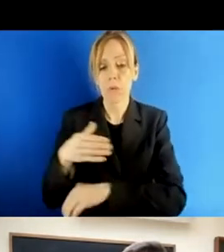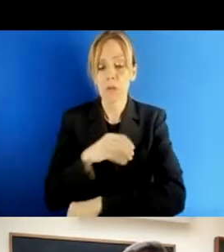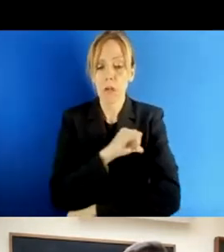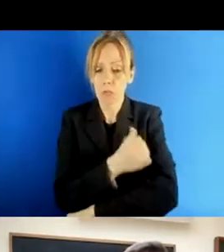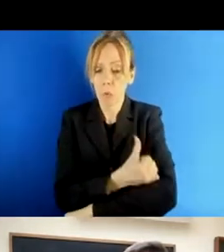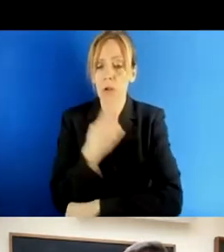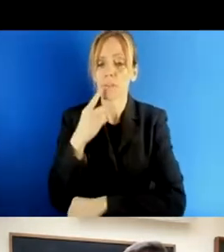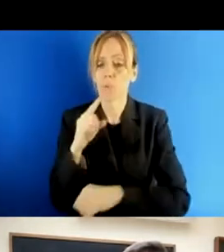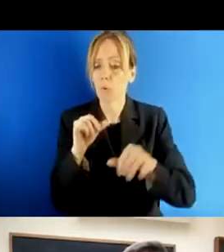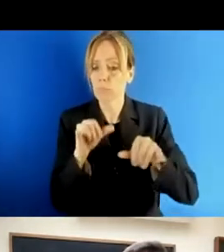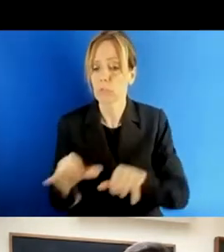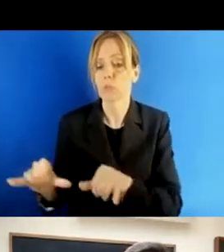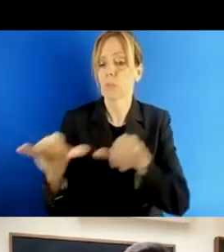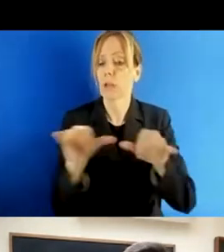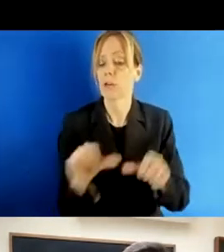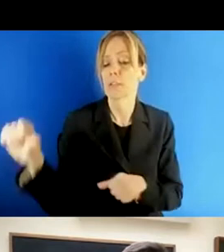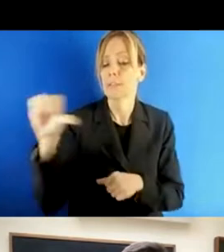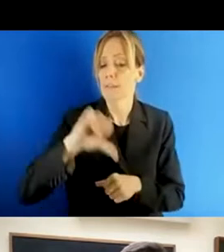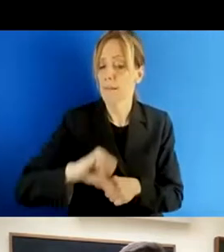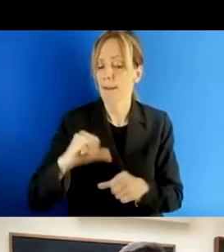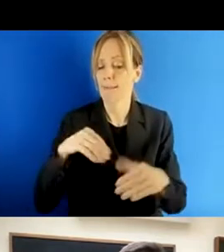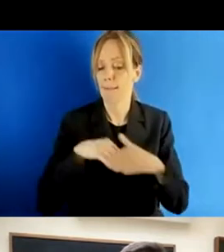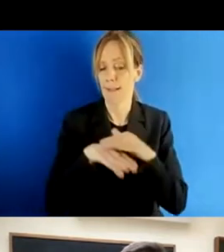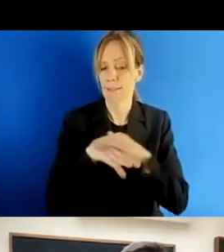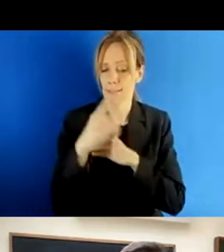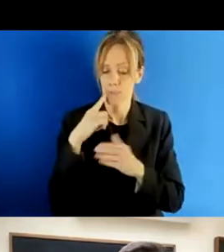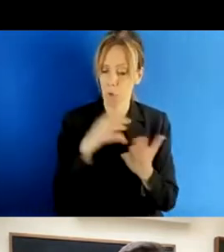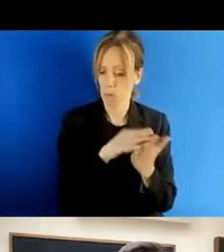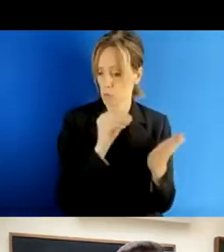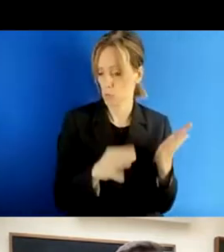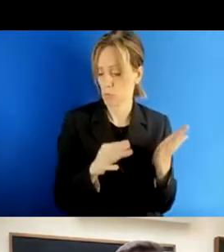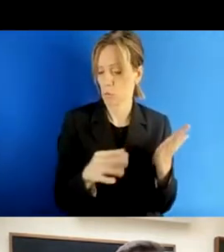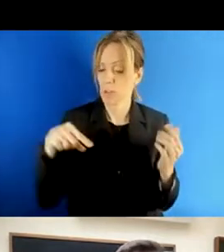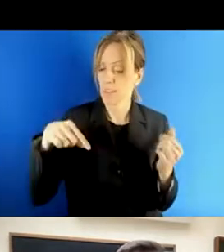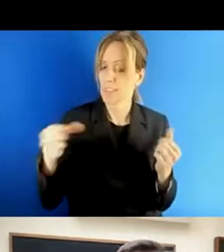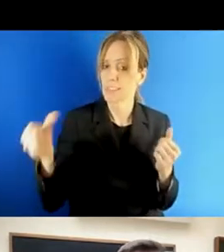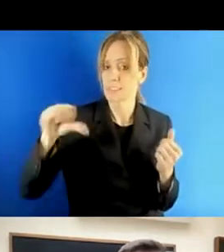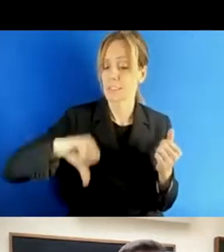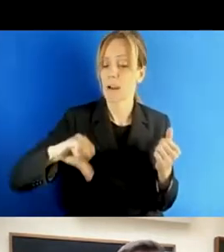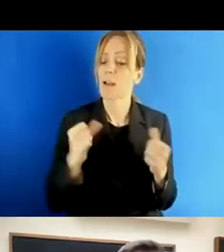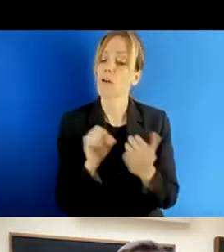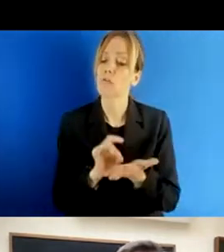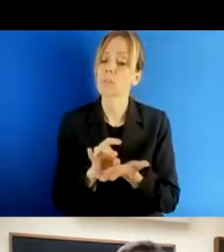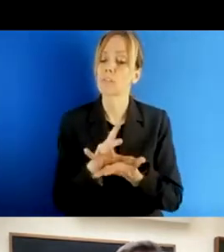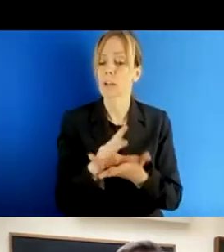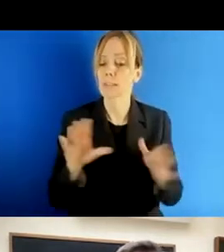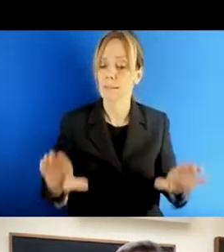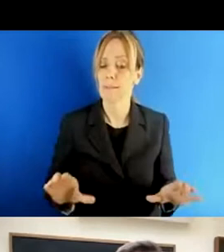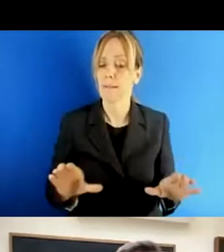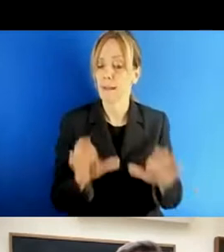the access for the student. This access, this denial, rejects the academic status of the